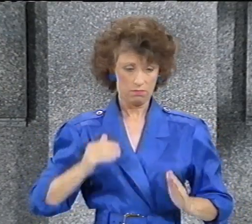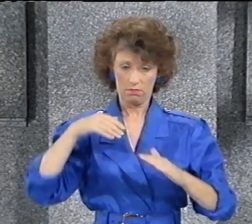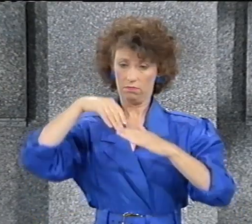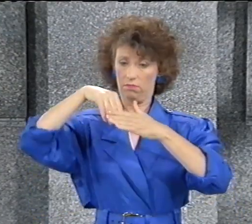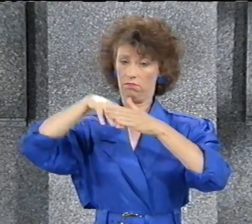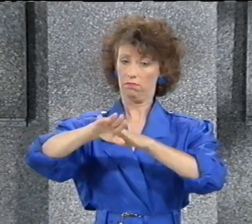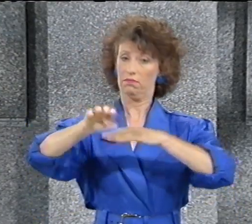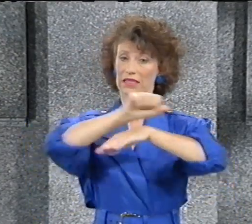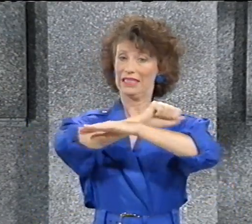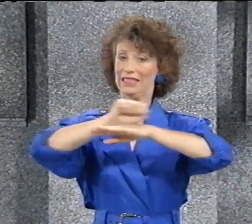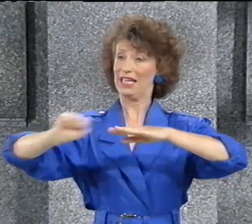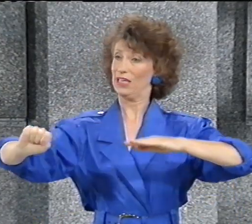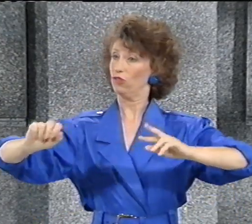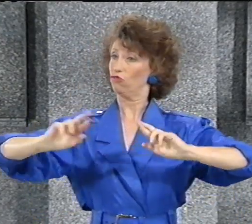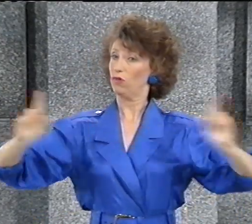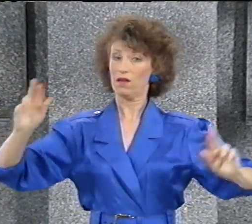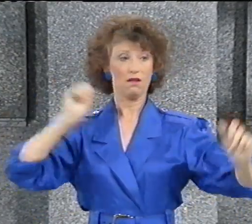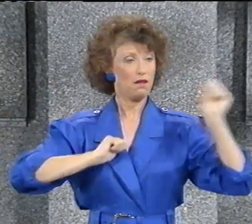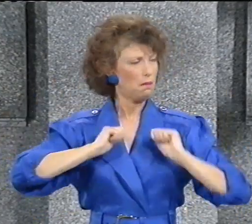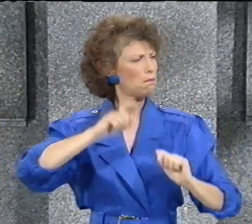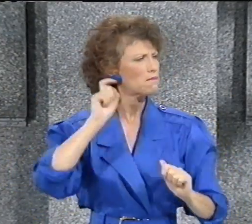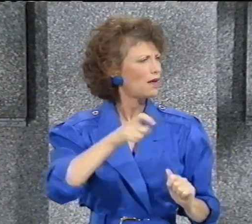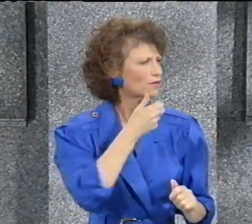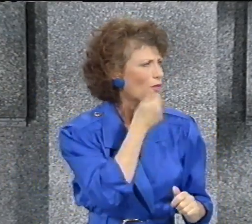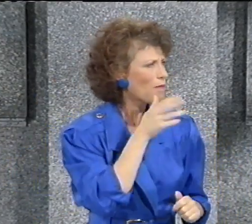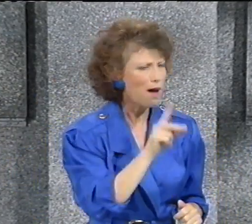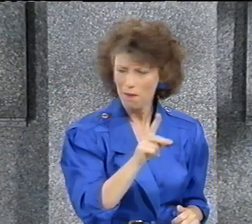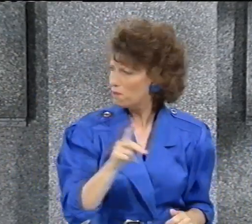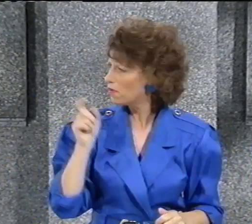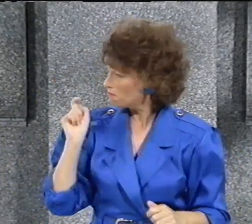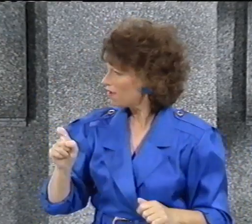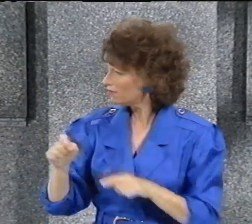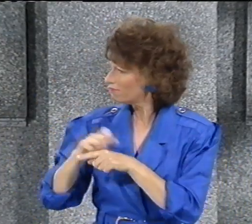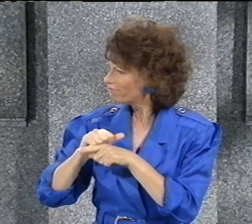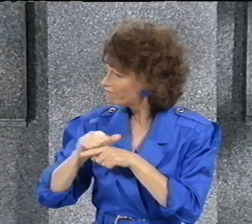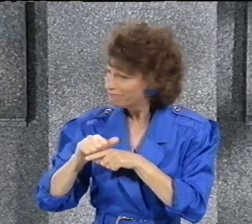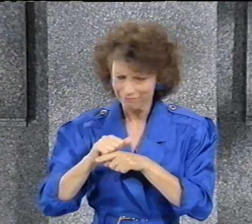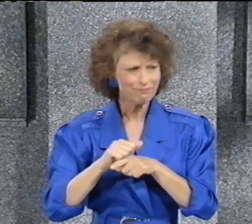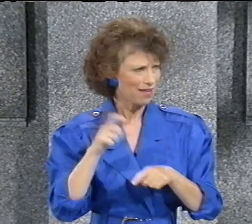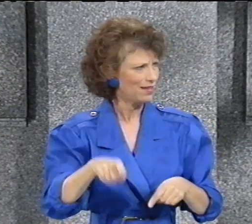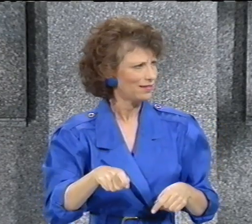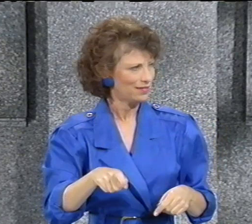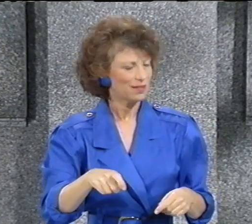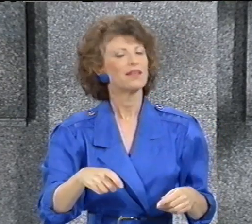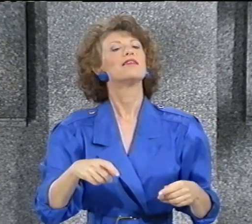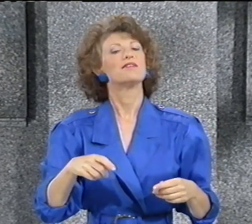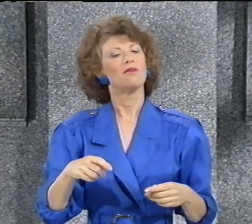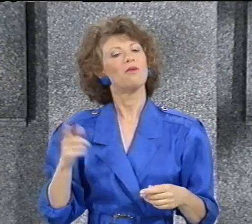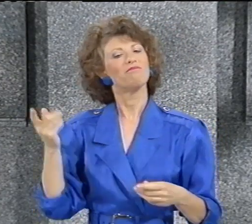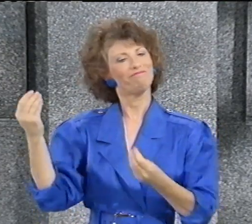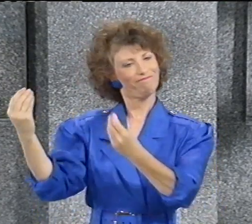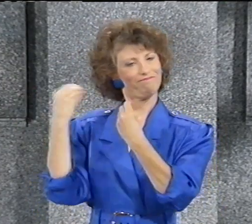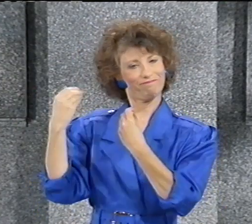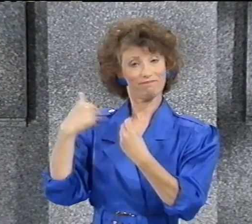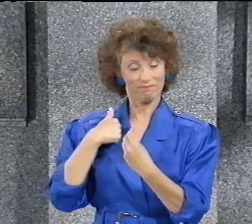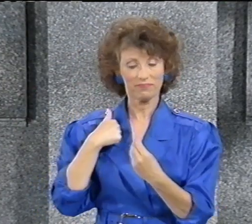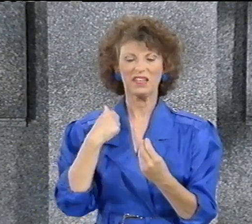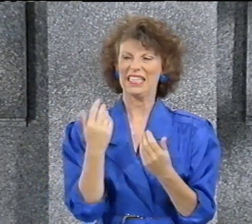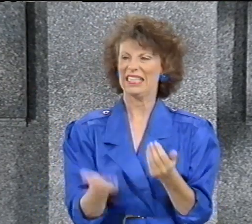the importance of warming up before going out on stage. He showed me a very simple warm-up that I